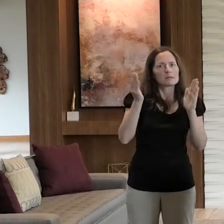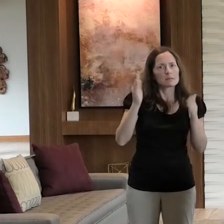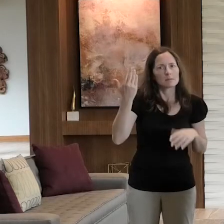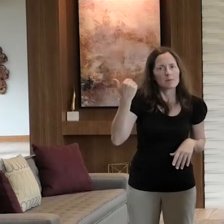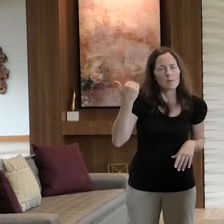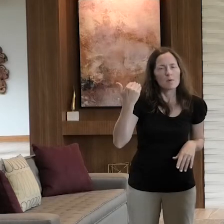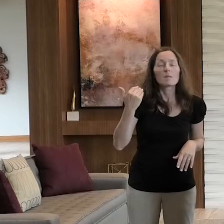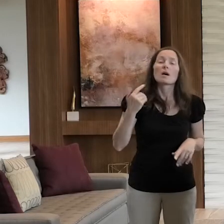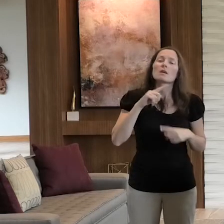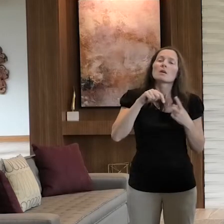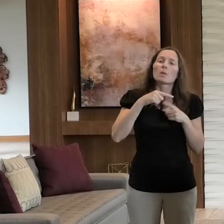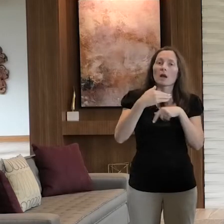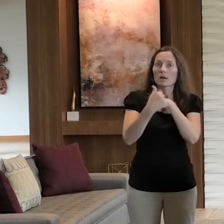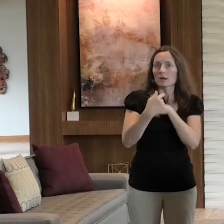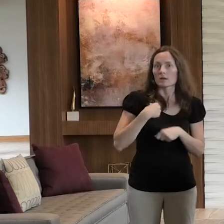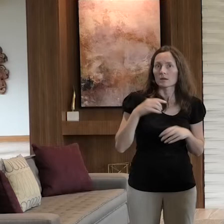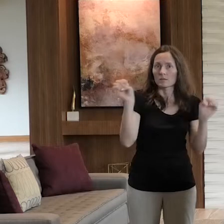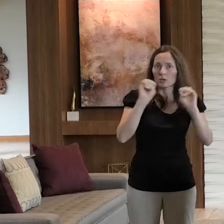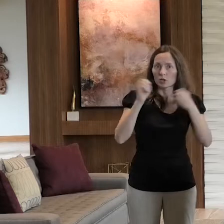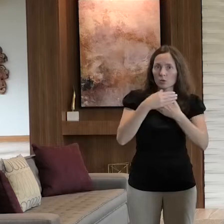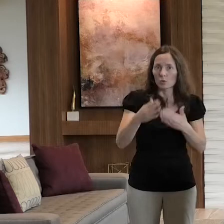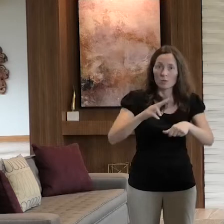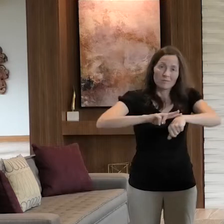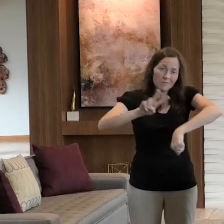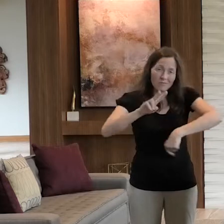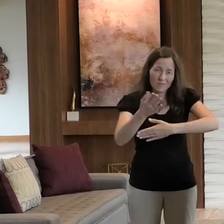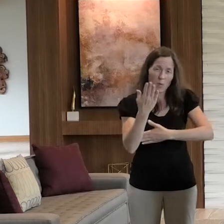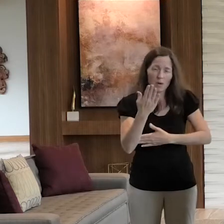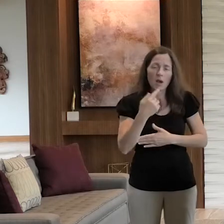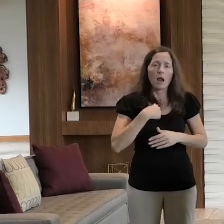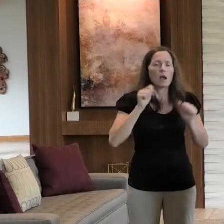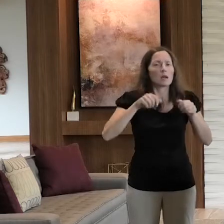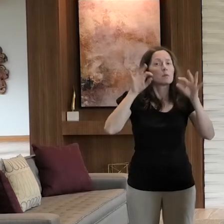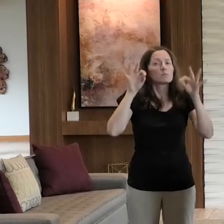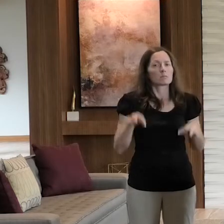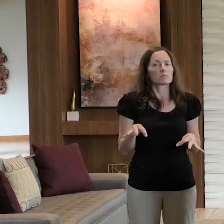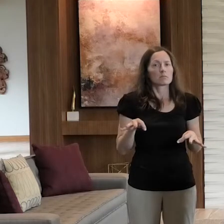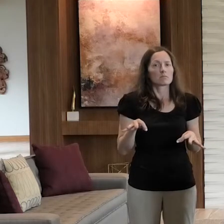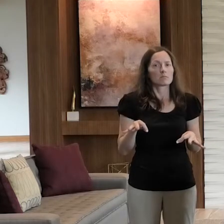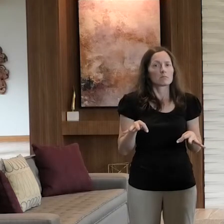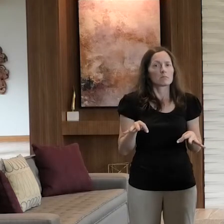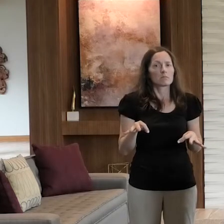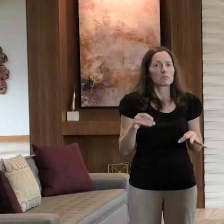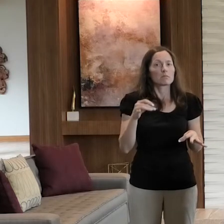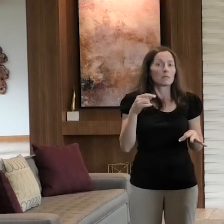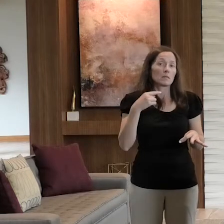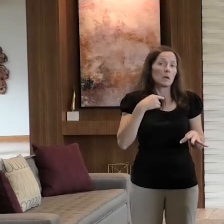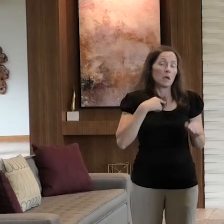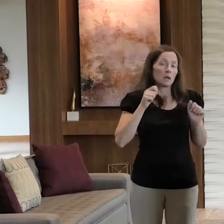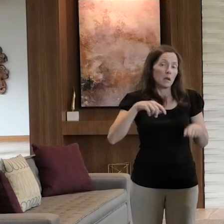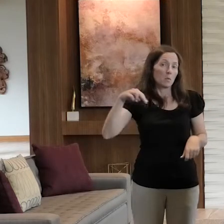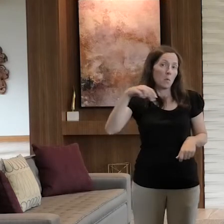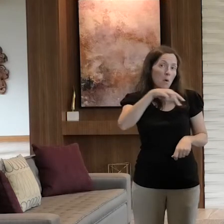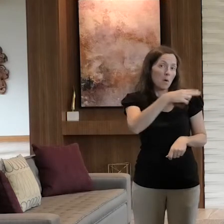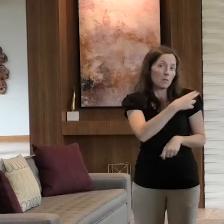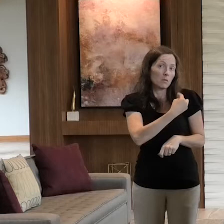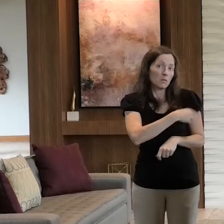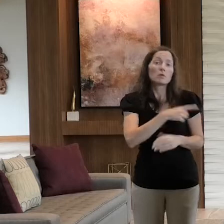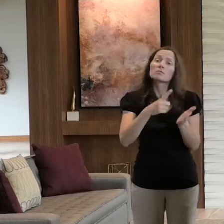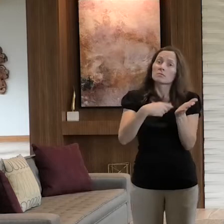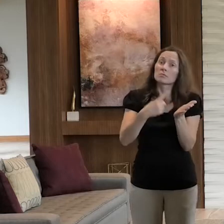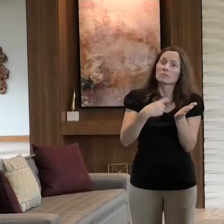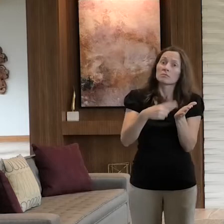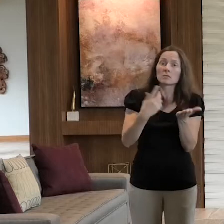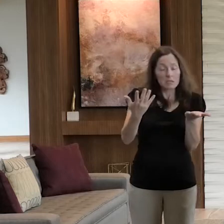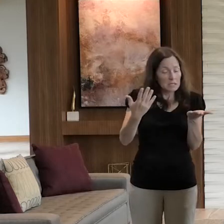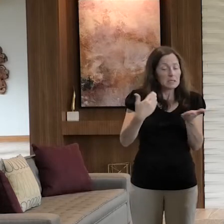but when I get called to the ER at 2 in the morning, I actually get to make a choice about whether I'm going to walk to the hospital, which I sometimes do even at 2